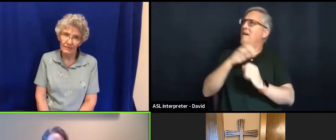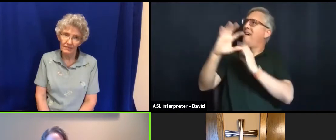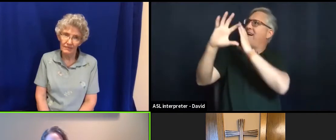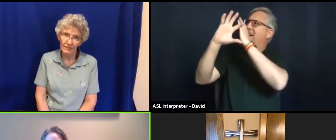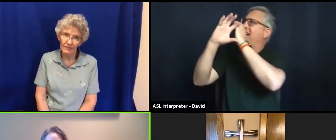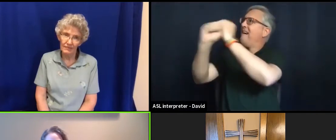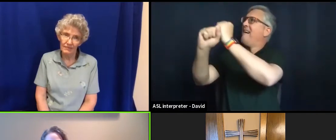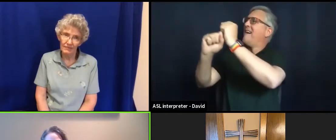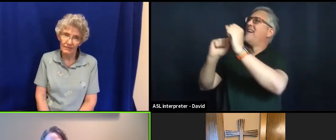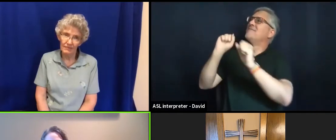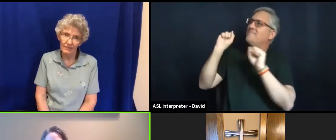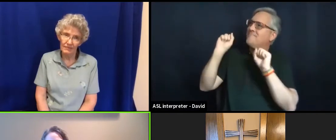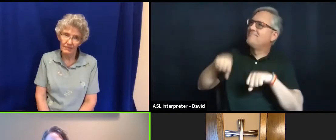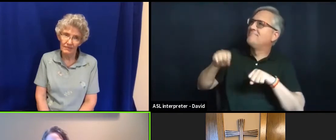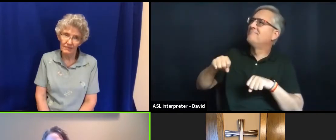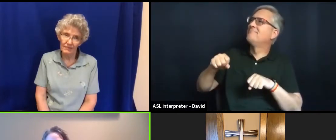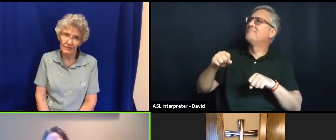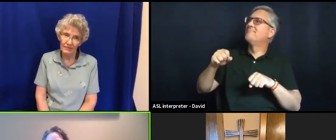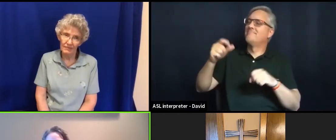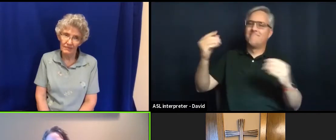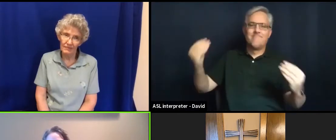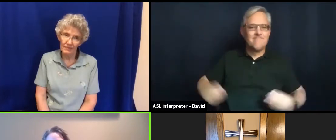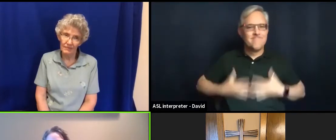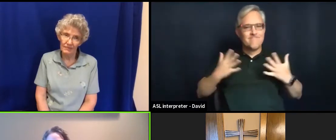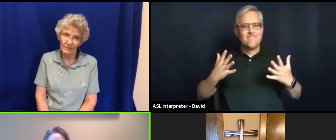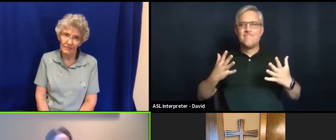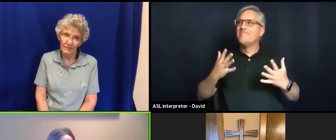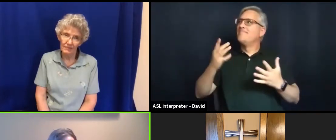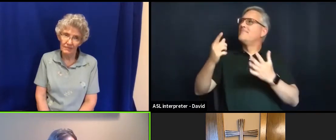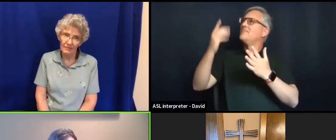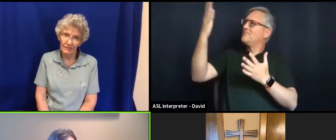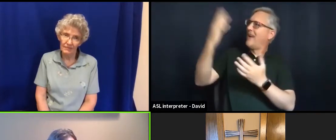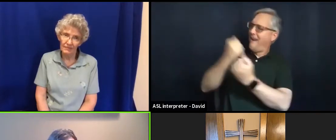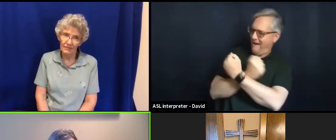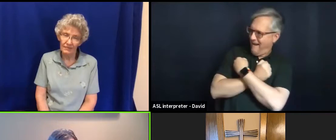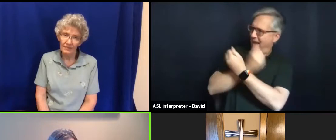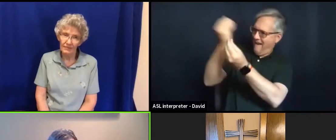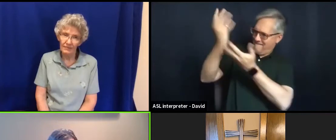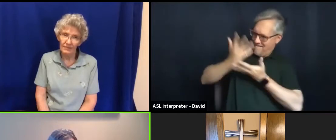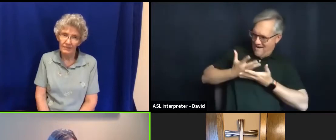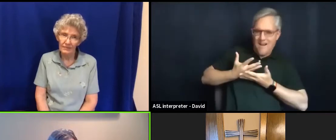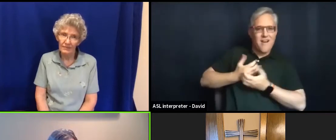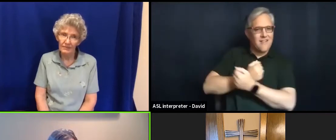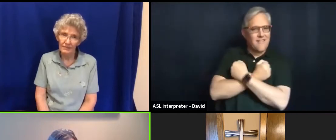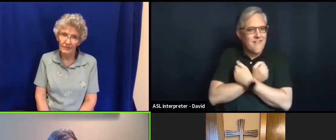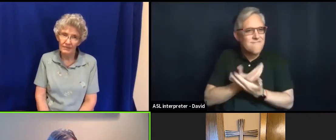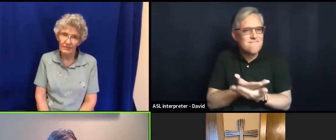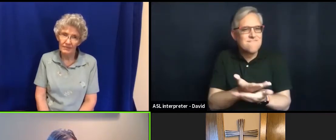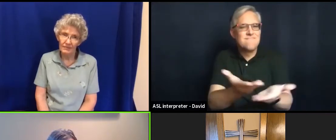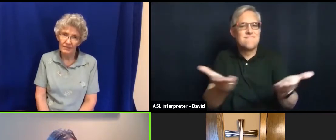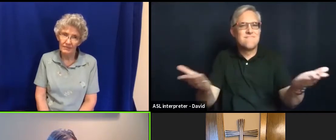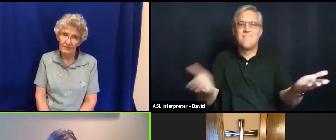inspiring us to be the loving people you created us to be.